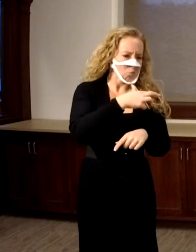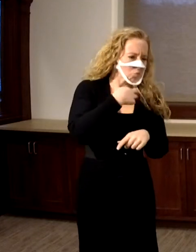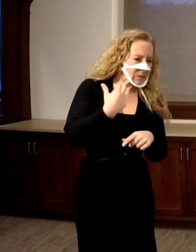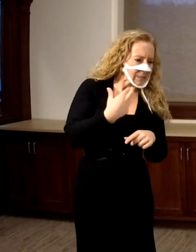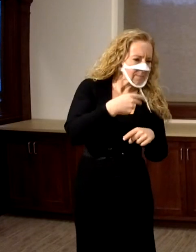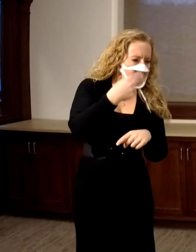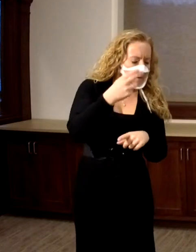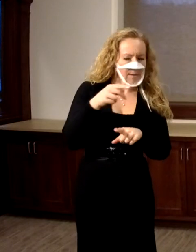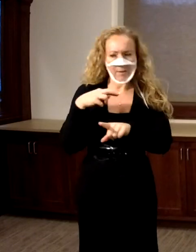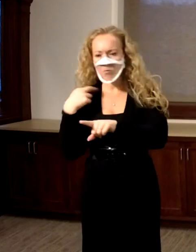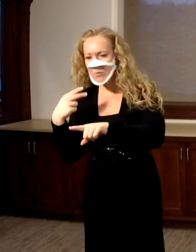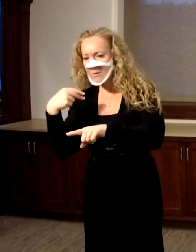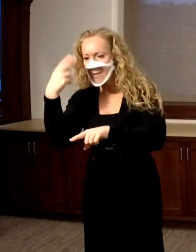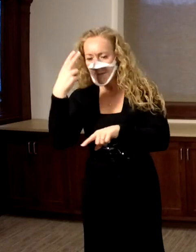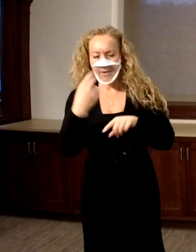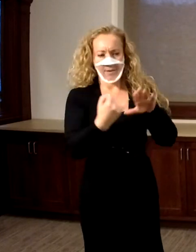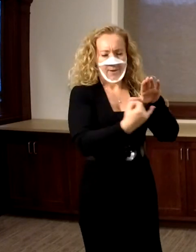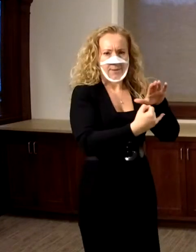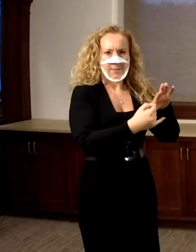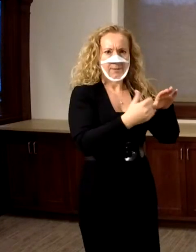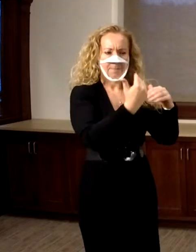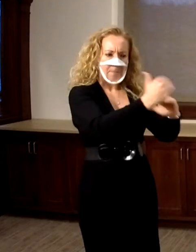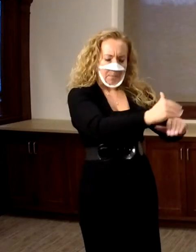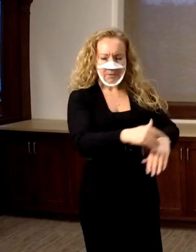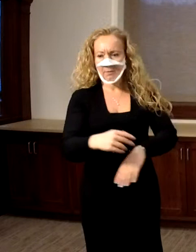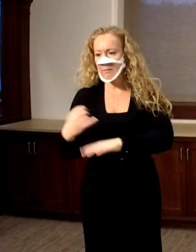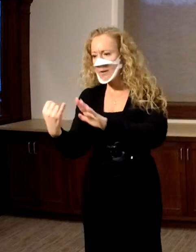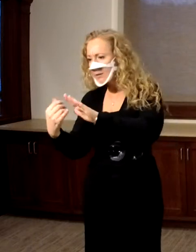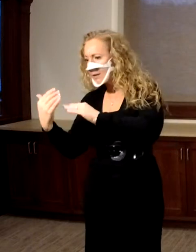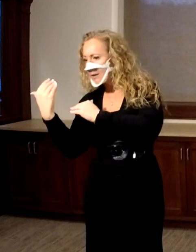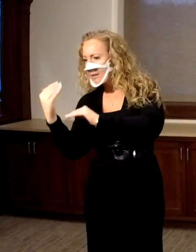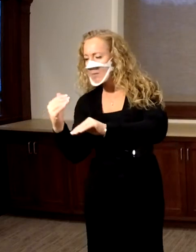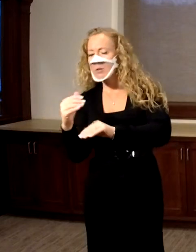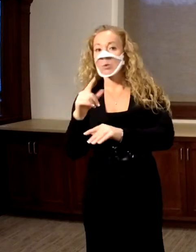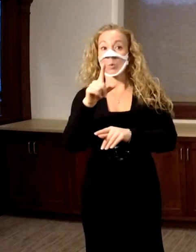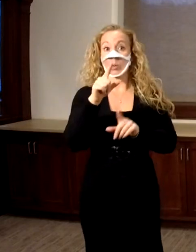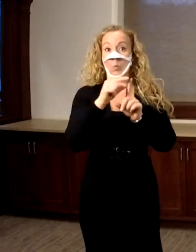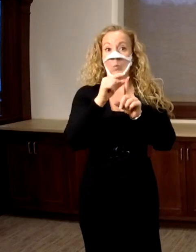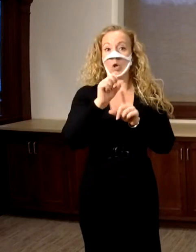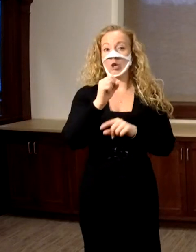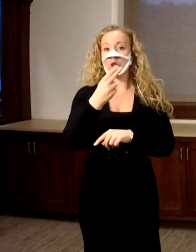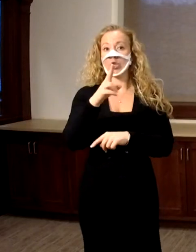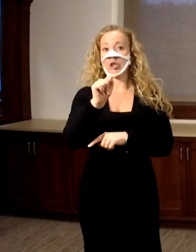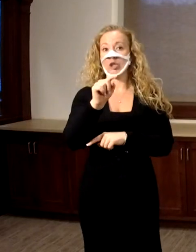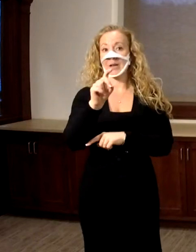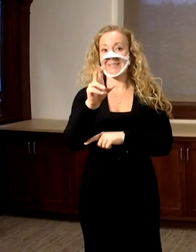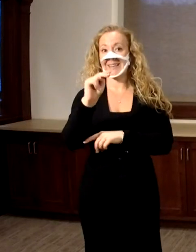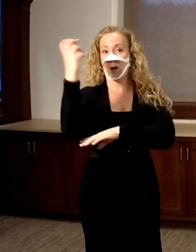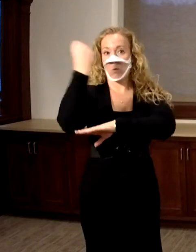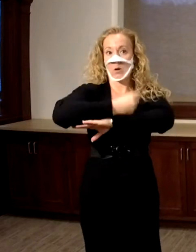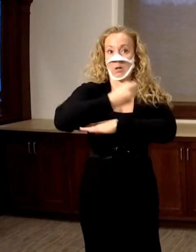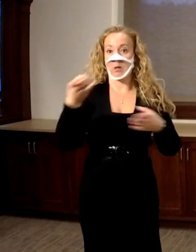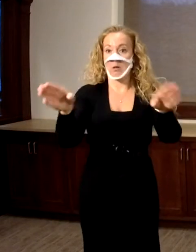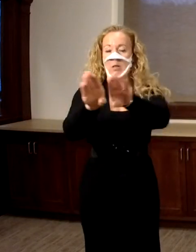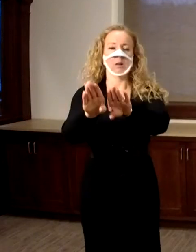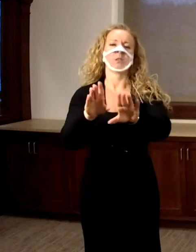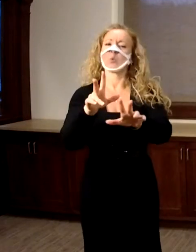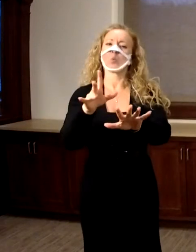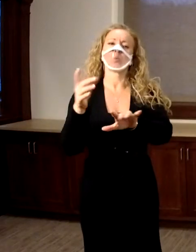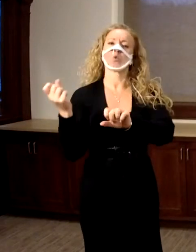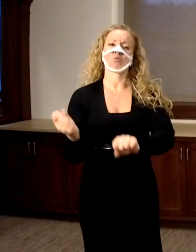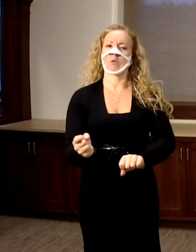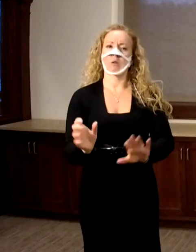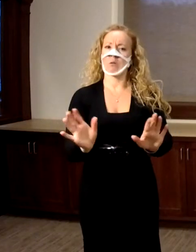or the risky potential exists. So I think the term shutdown is much too strong. I think what you're going to talk about